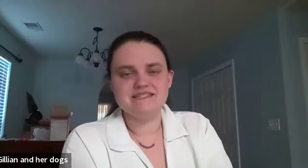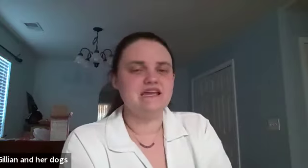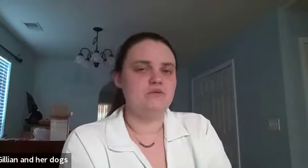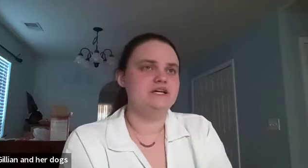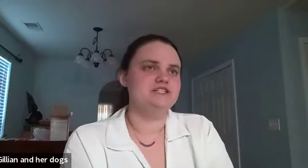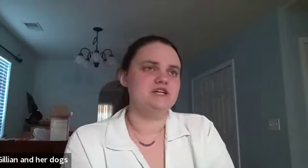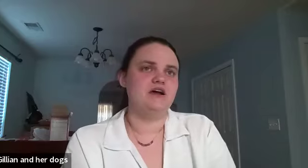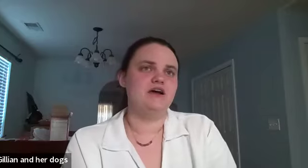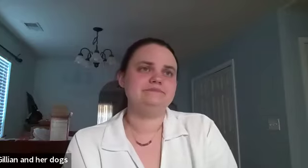cheese sandwich,